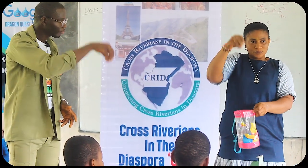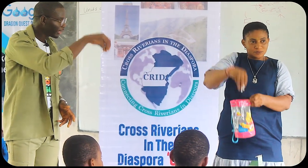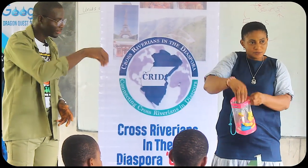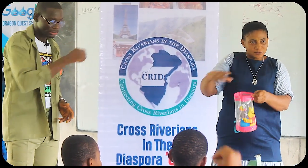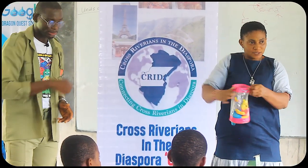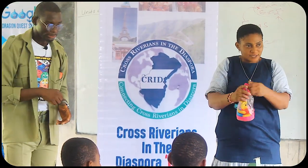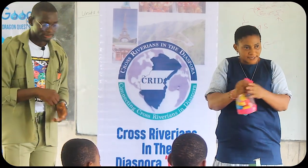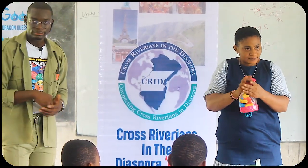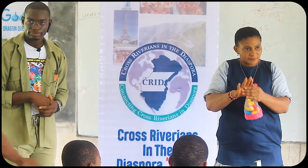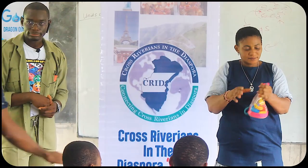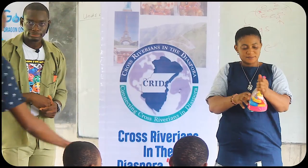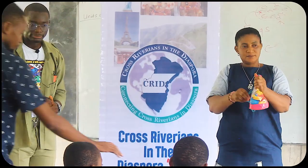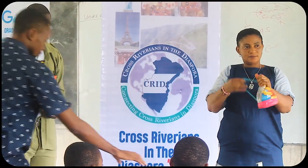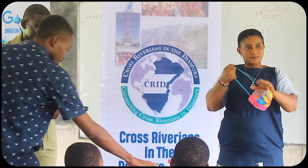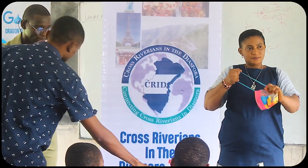This one Eggs. inside.